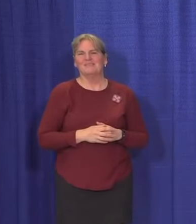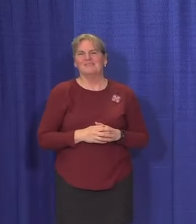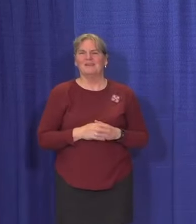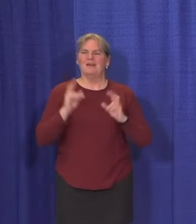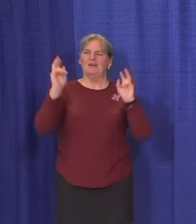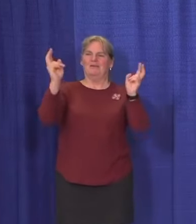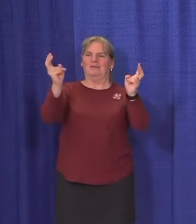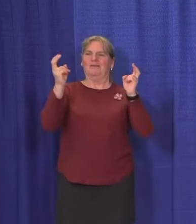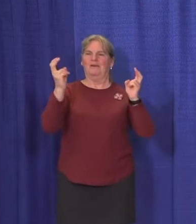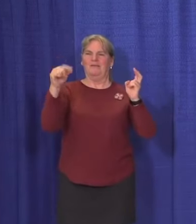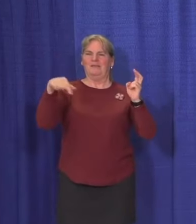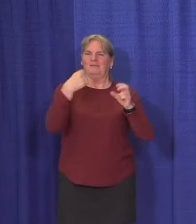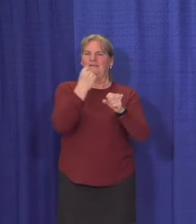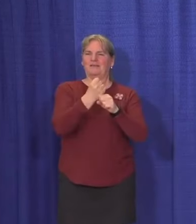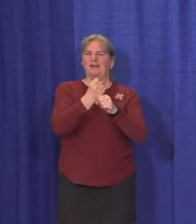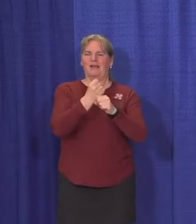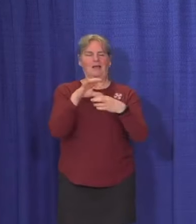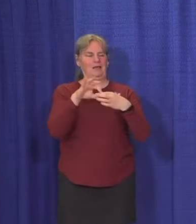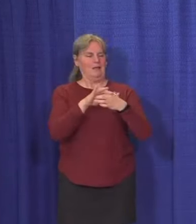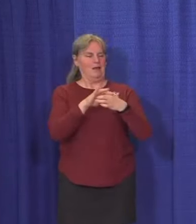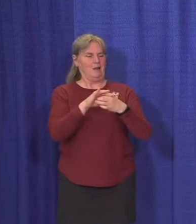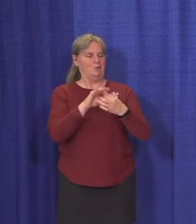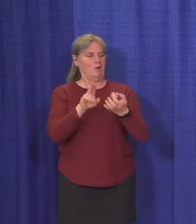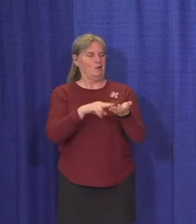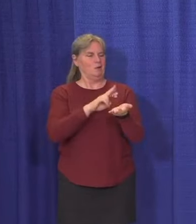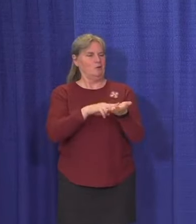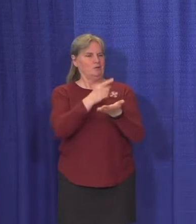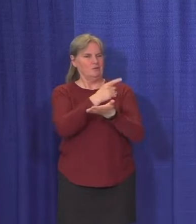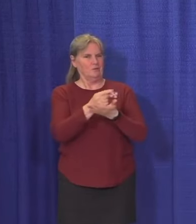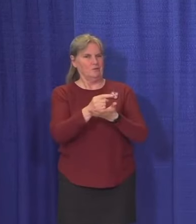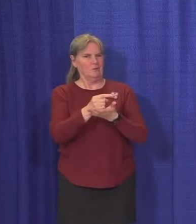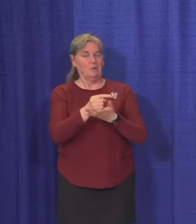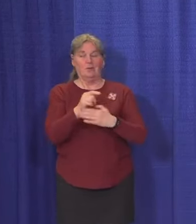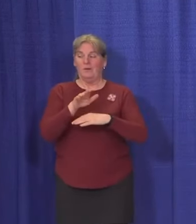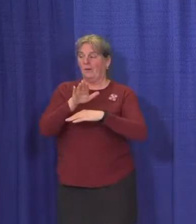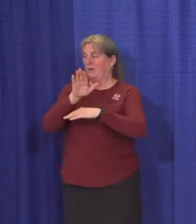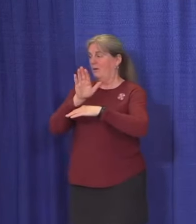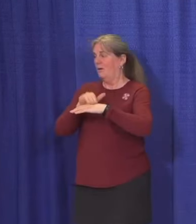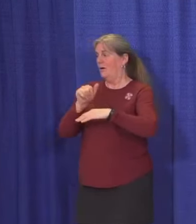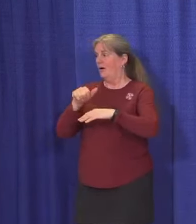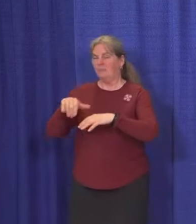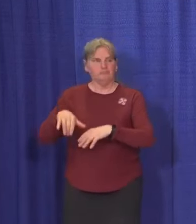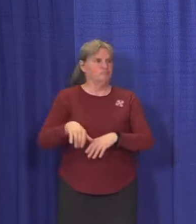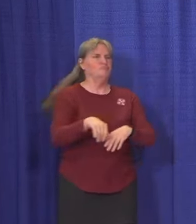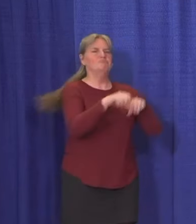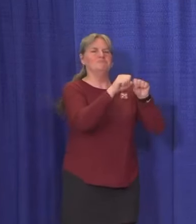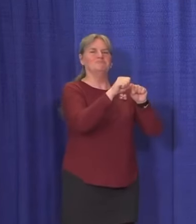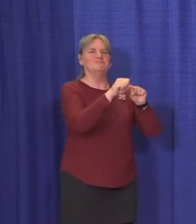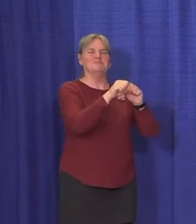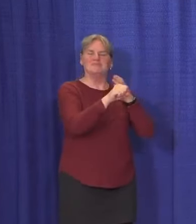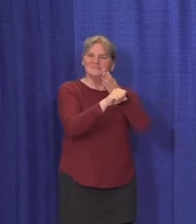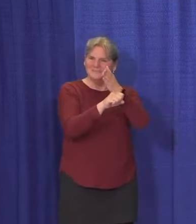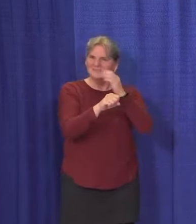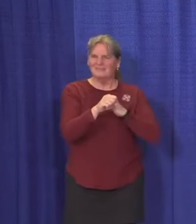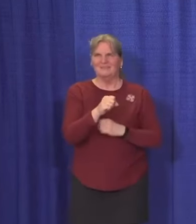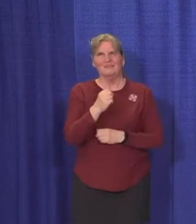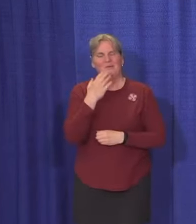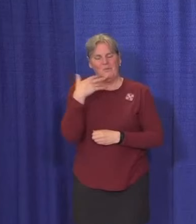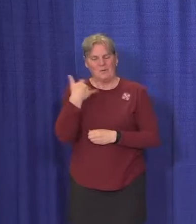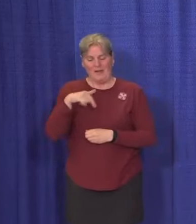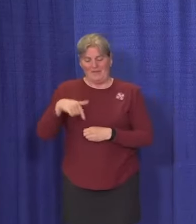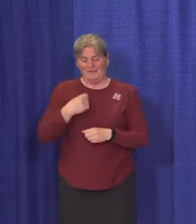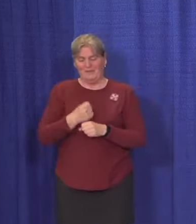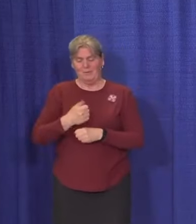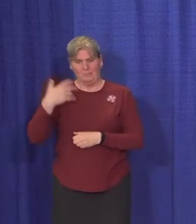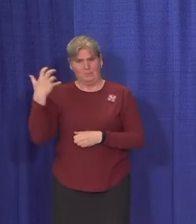for Nursing Week this year in Canada is called We Answer the Call. And surely there's been no year to compare to this